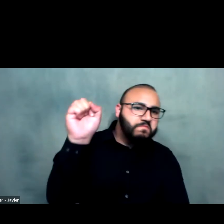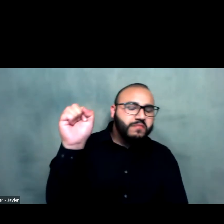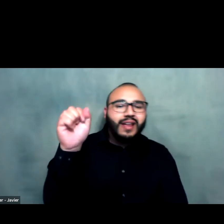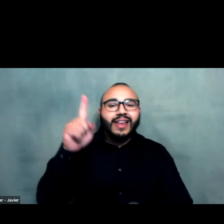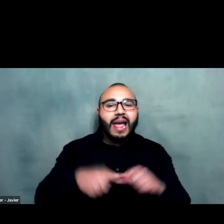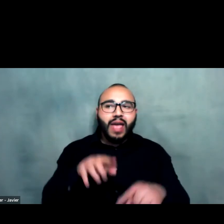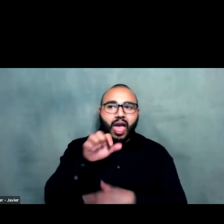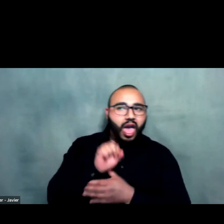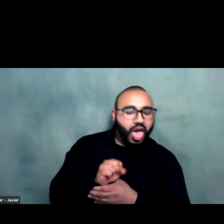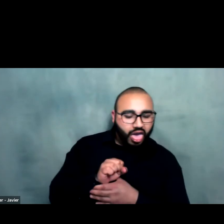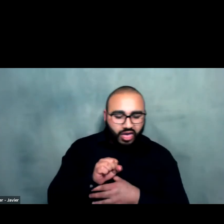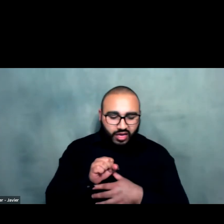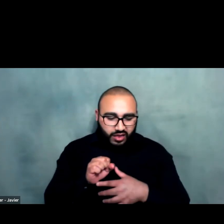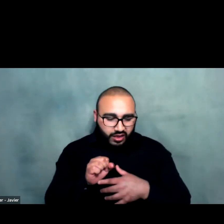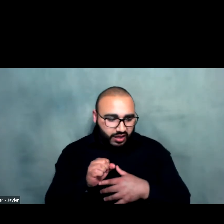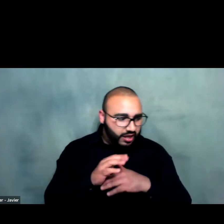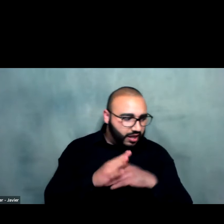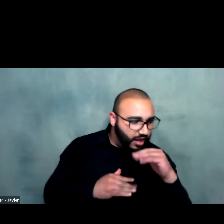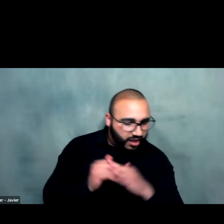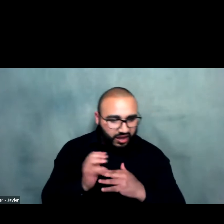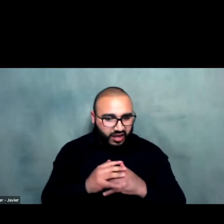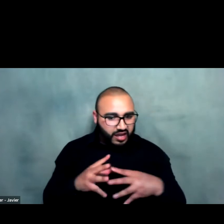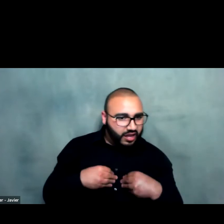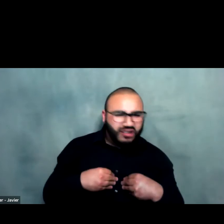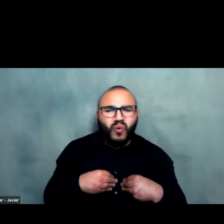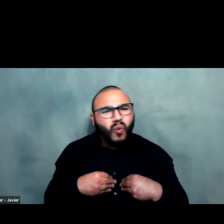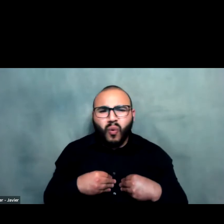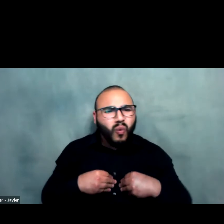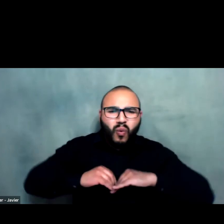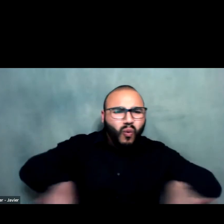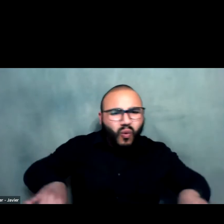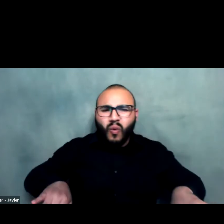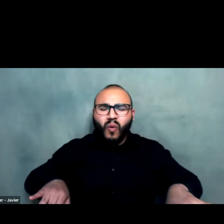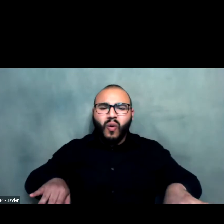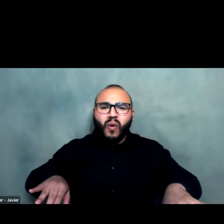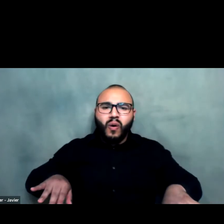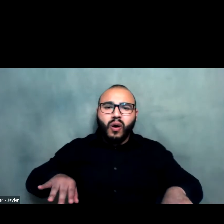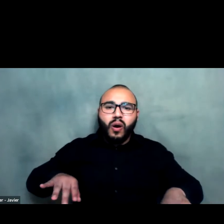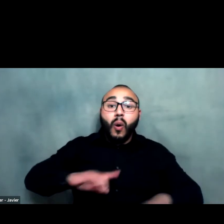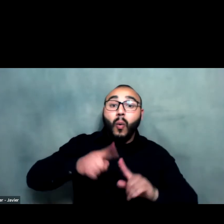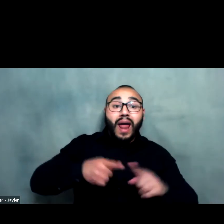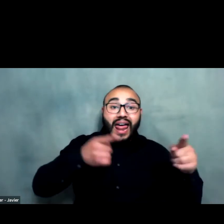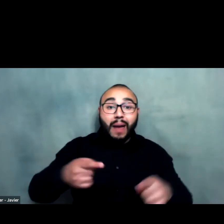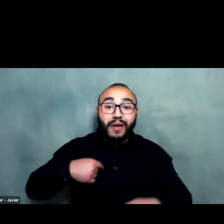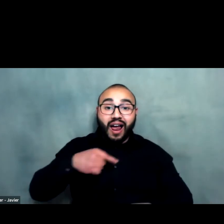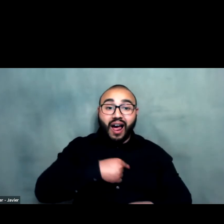comfort zone, okay? We shouldn't only care when it happens to us or a loved one. An attack